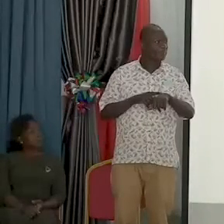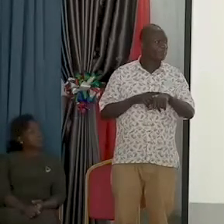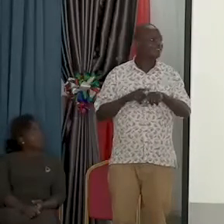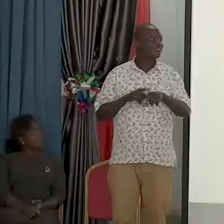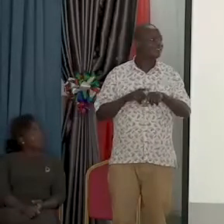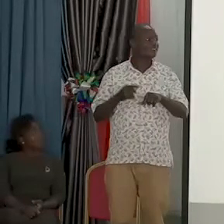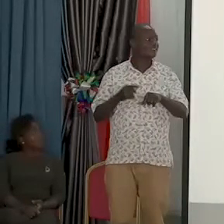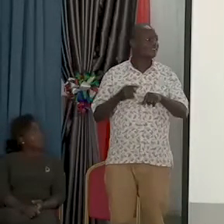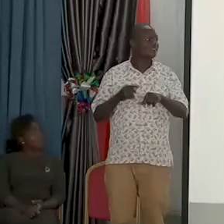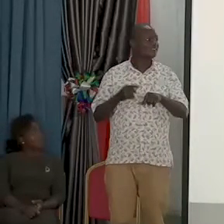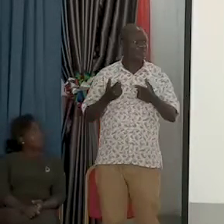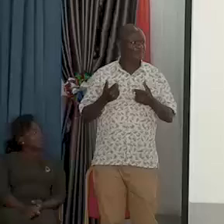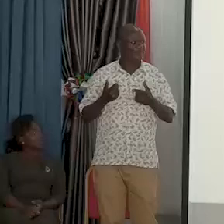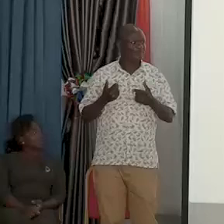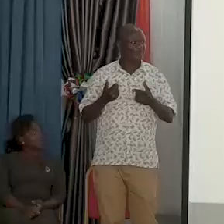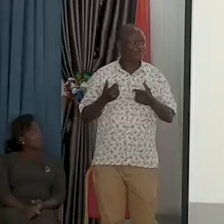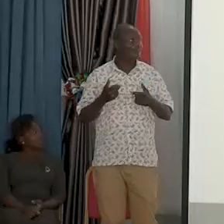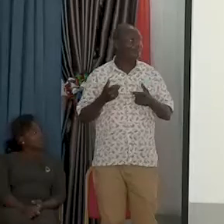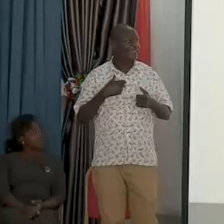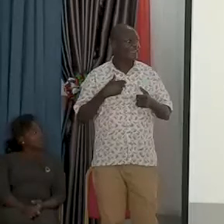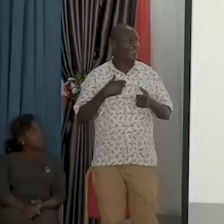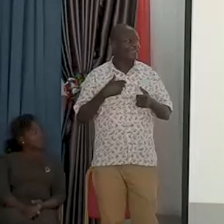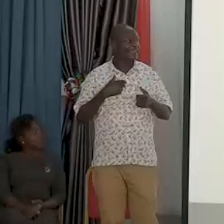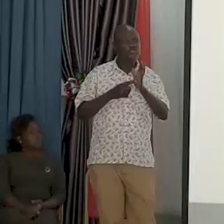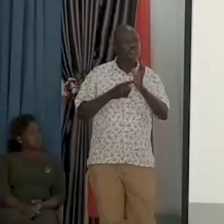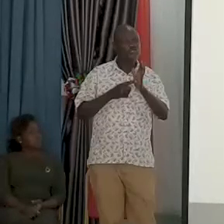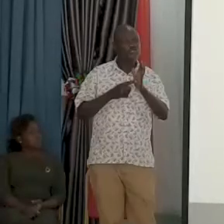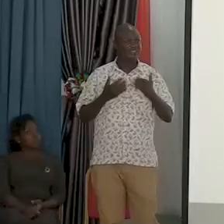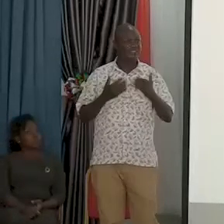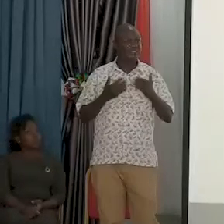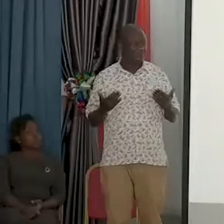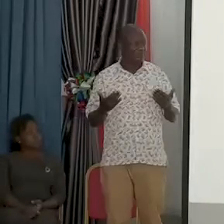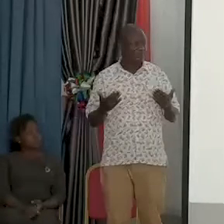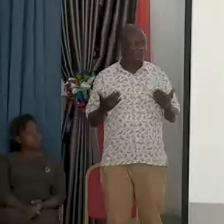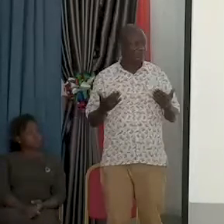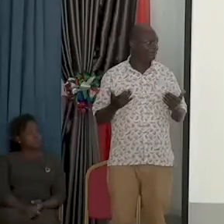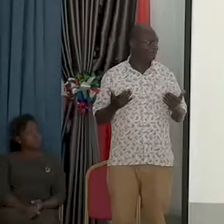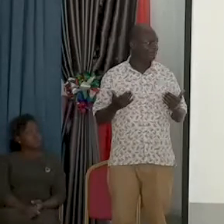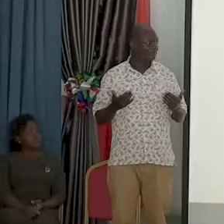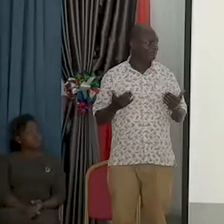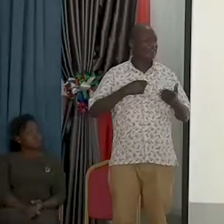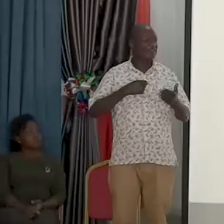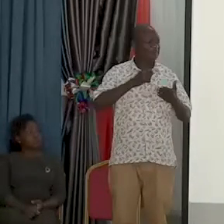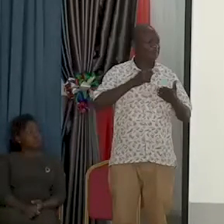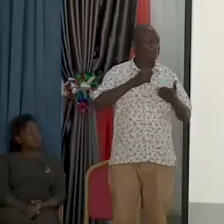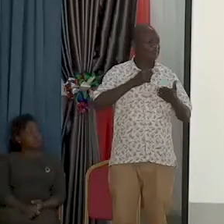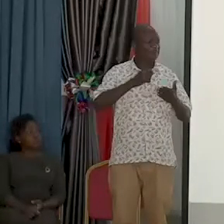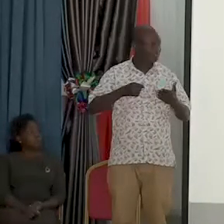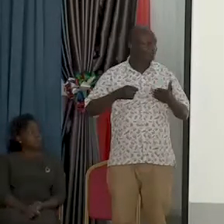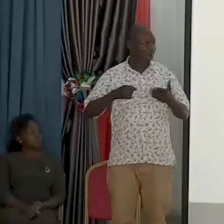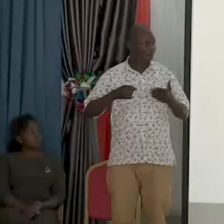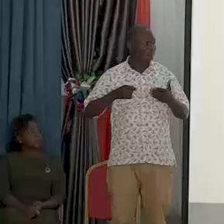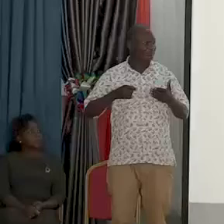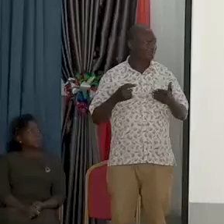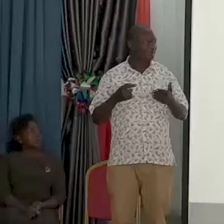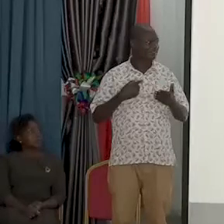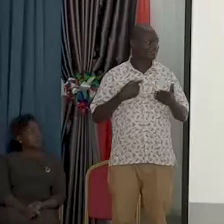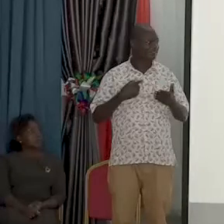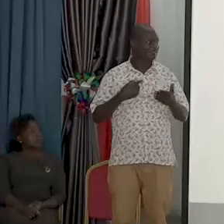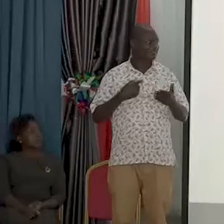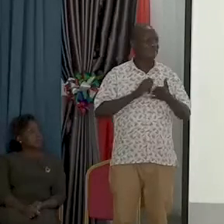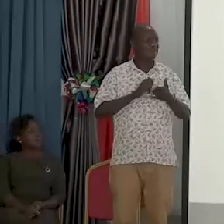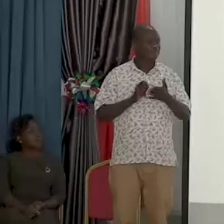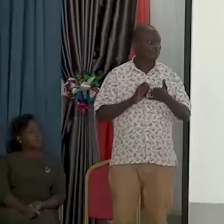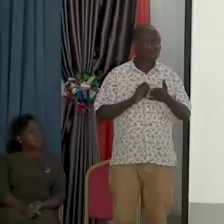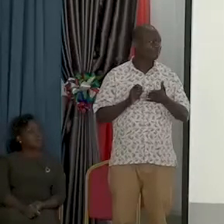of the closet every so often, and they showed me this paper. Had pencil, they wrote in pencil on it because they would frequently erase